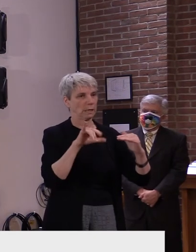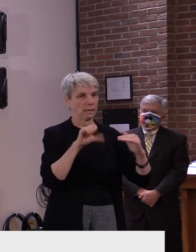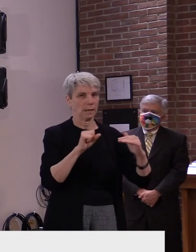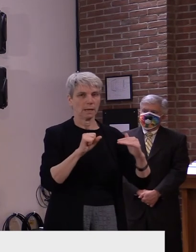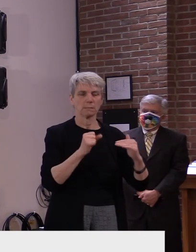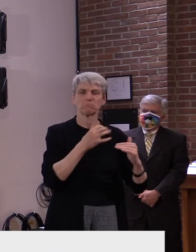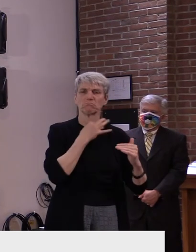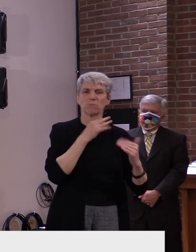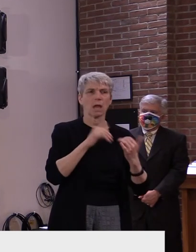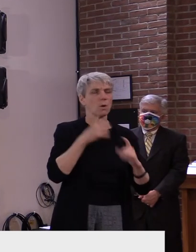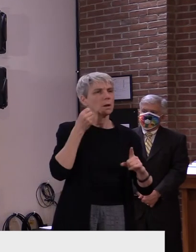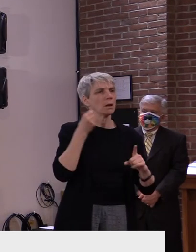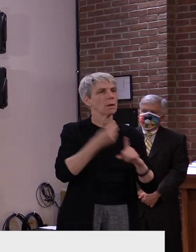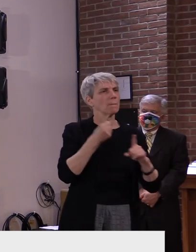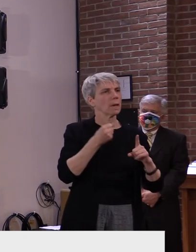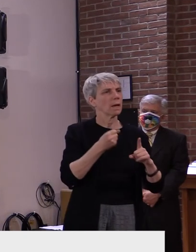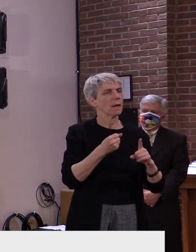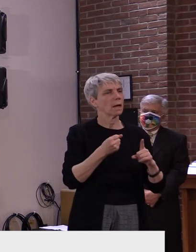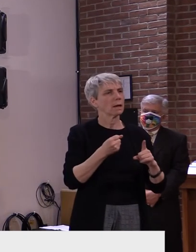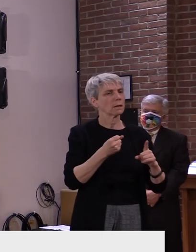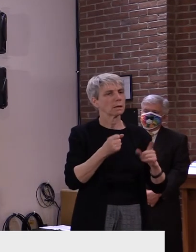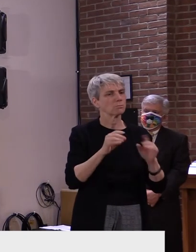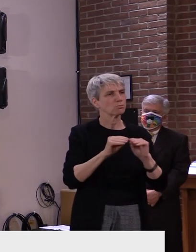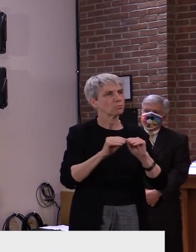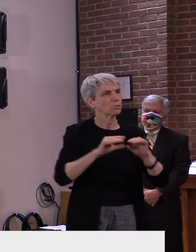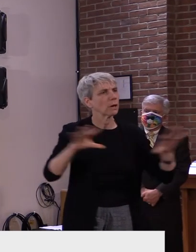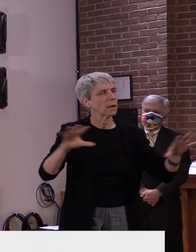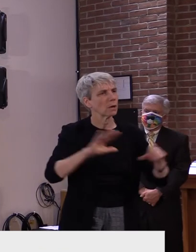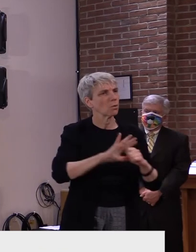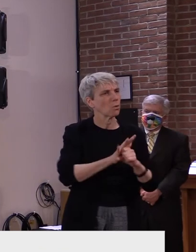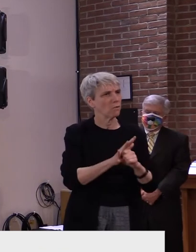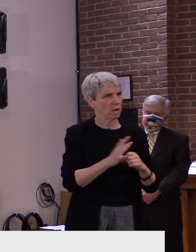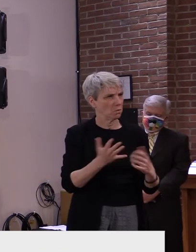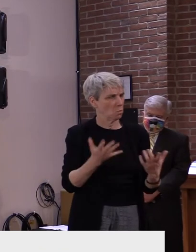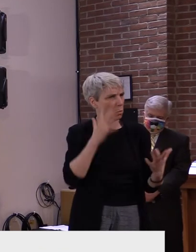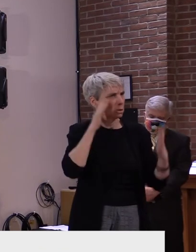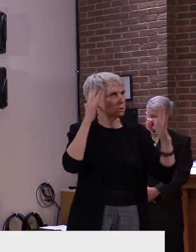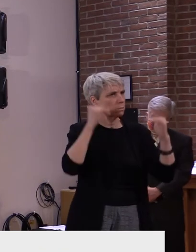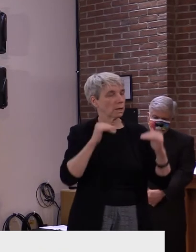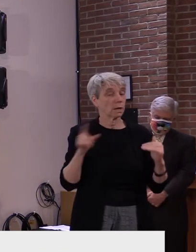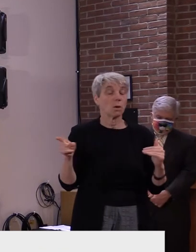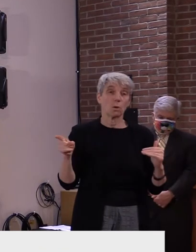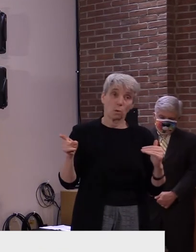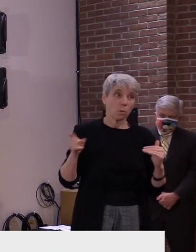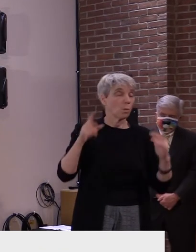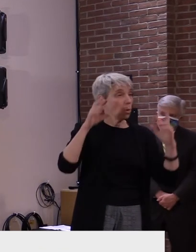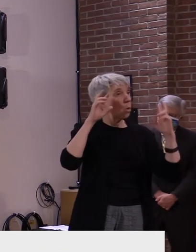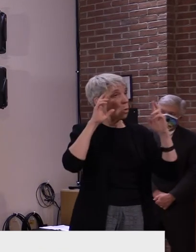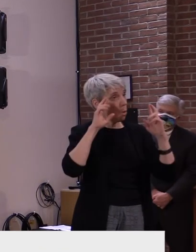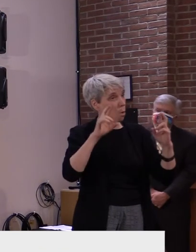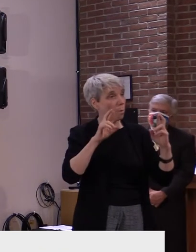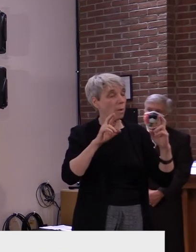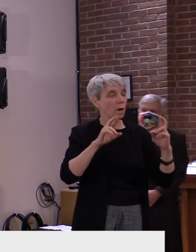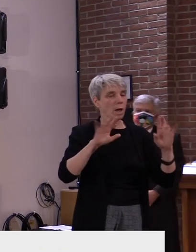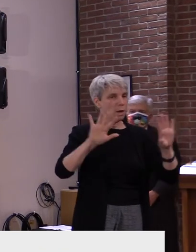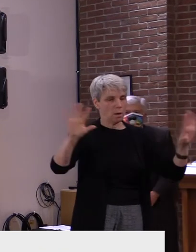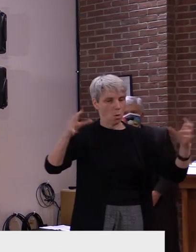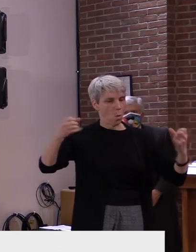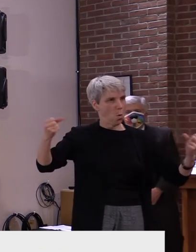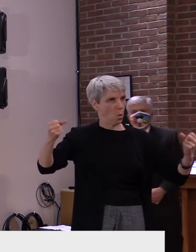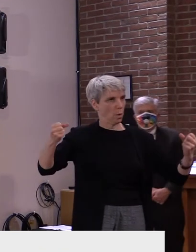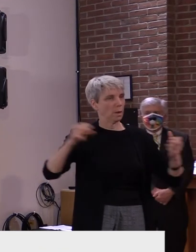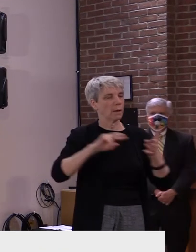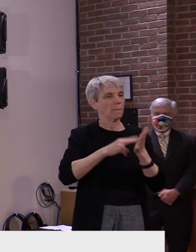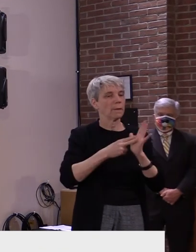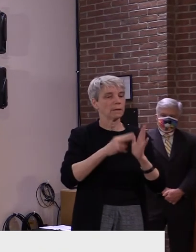hope it's reduced we'll be collecting that data and comparing it to what we've seen in the past few weeks as